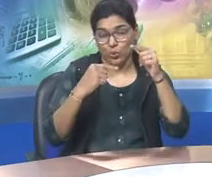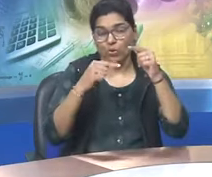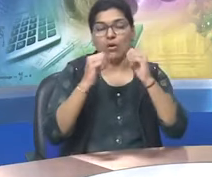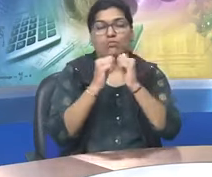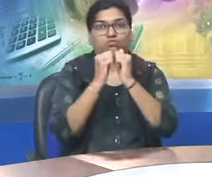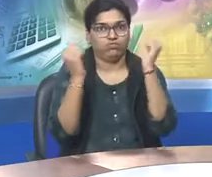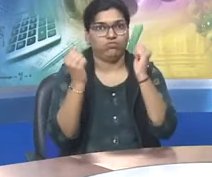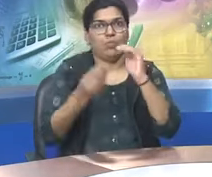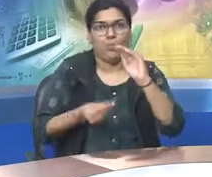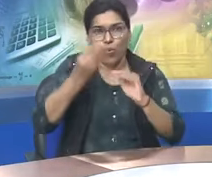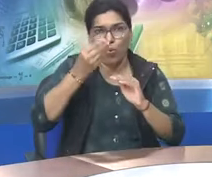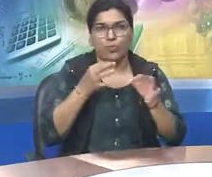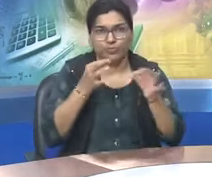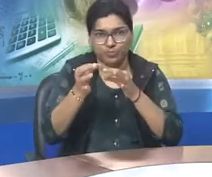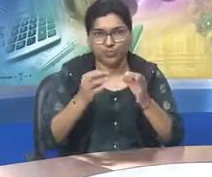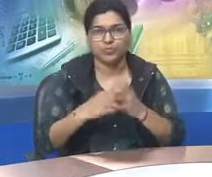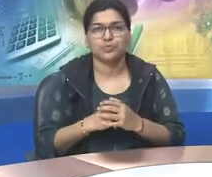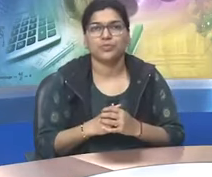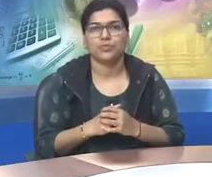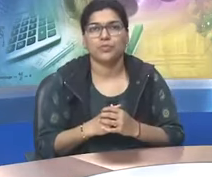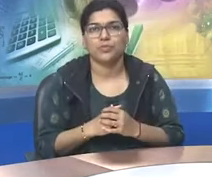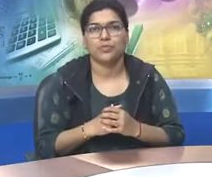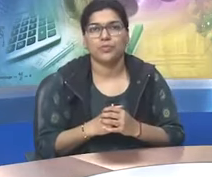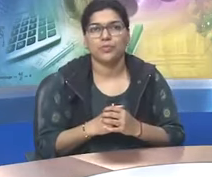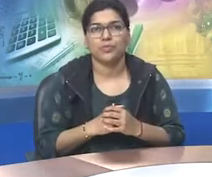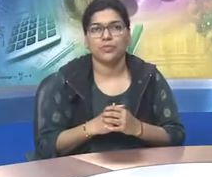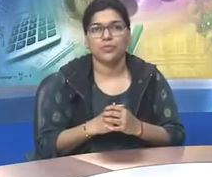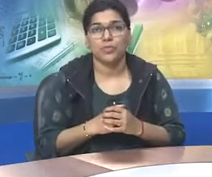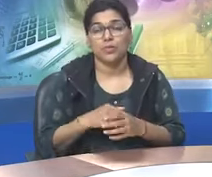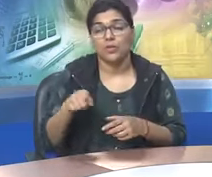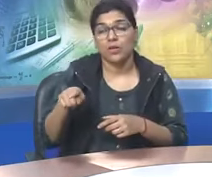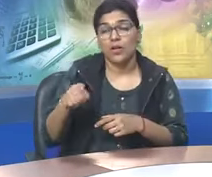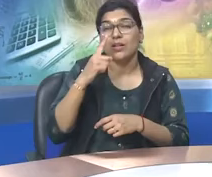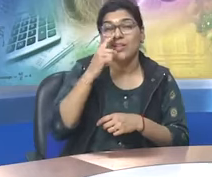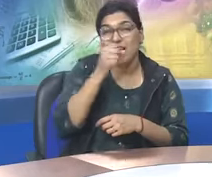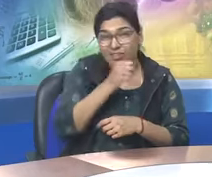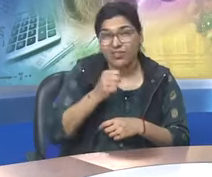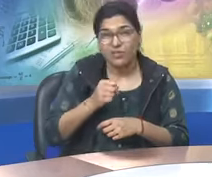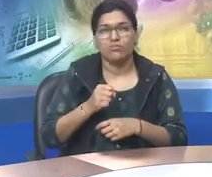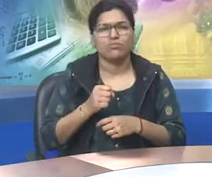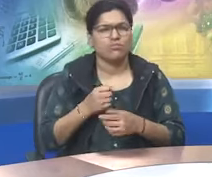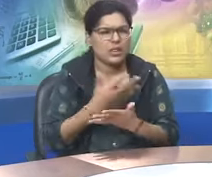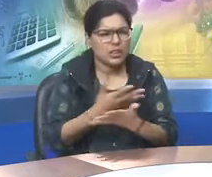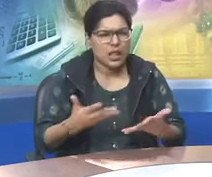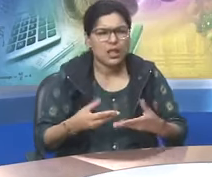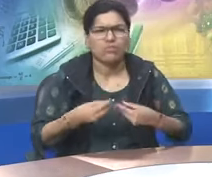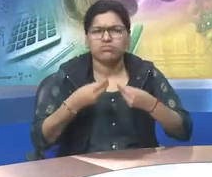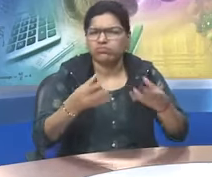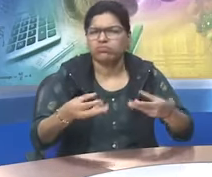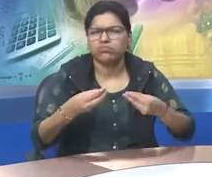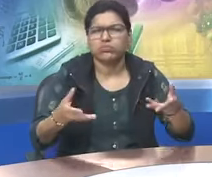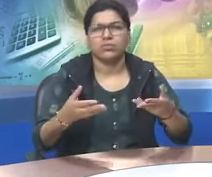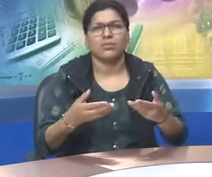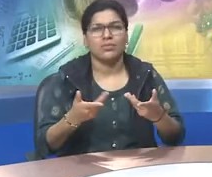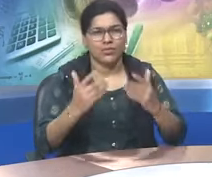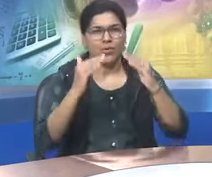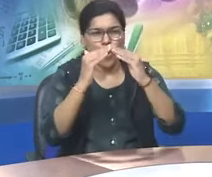Let us now understand the meaning of the lines which we just read. We all know that